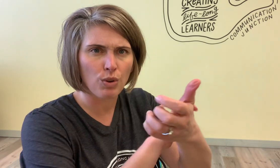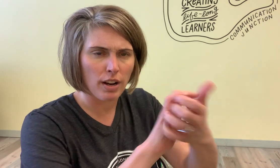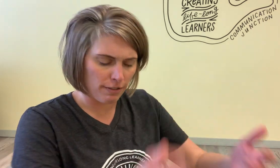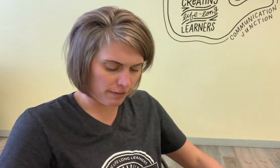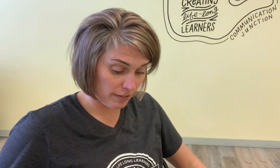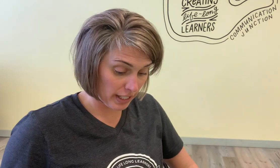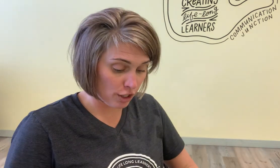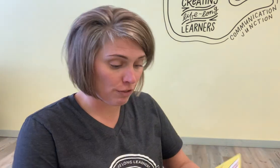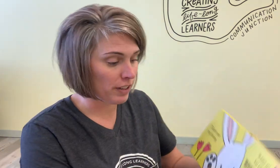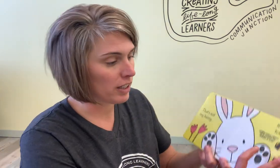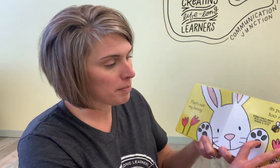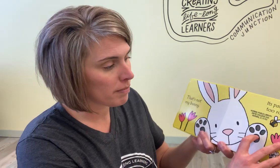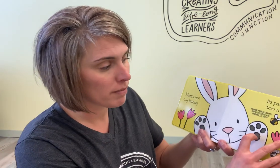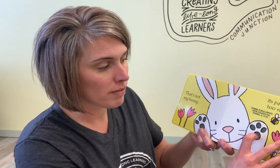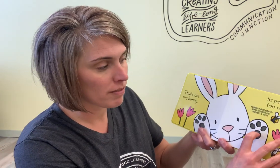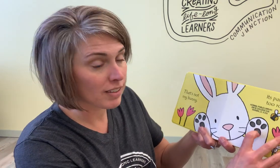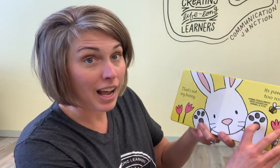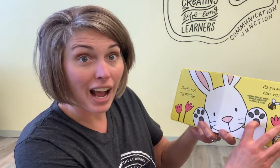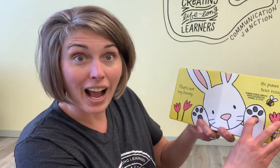rough. Can you feel them?